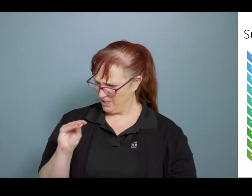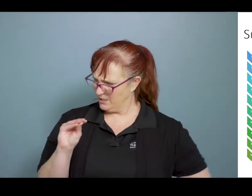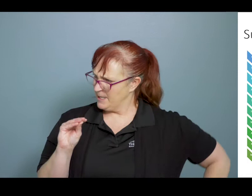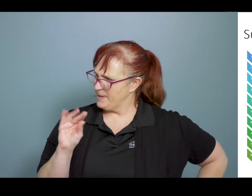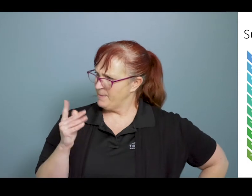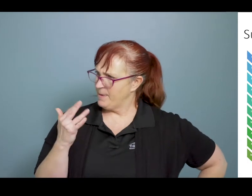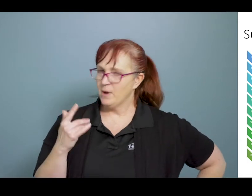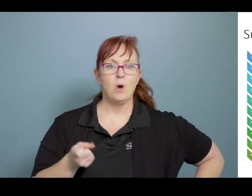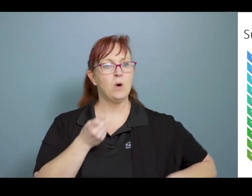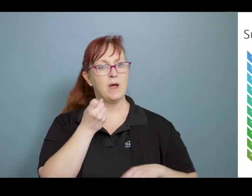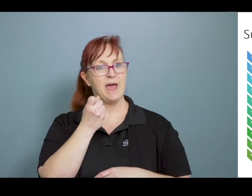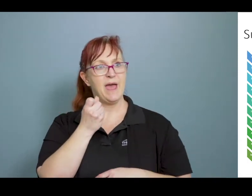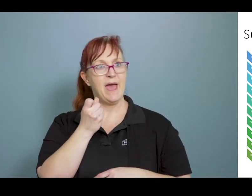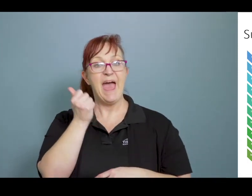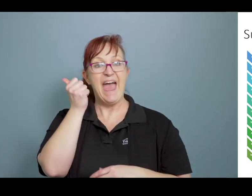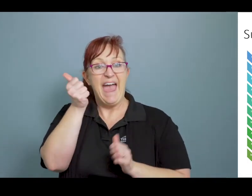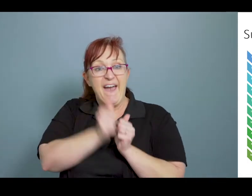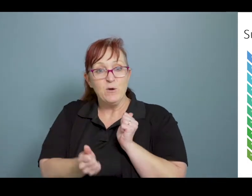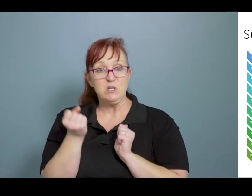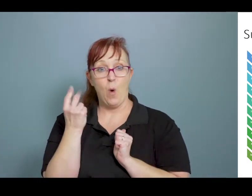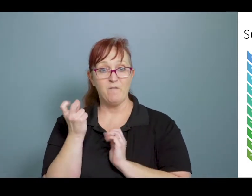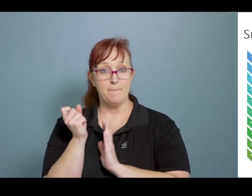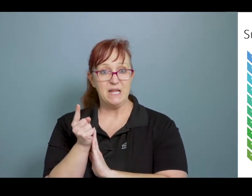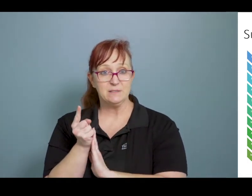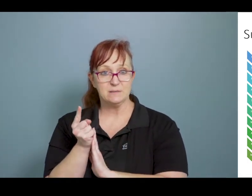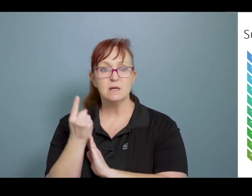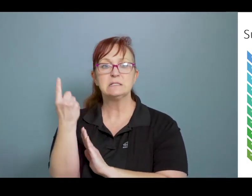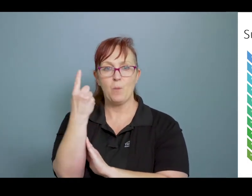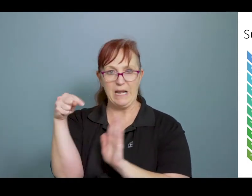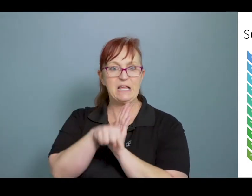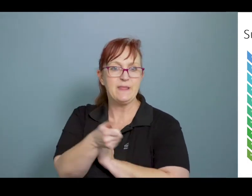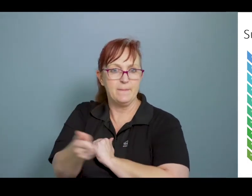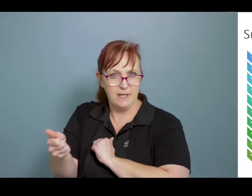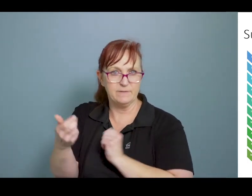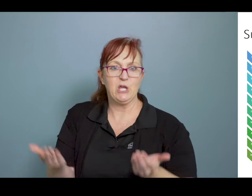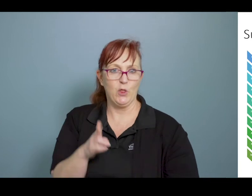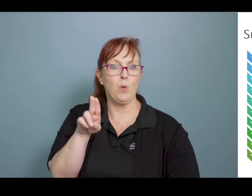that one life is lost every 12 minutes in the US.